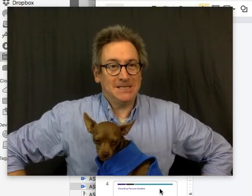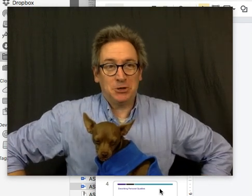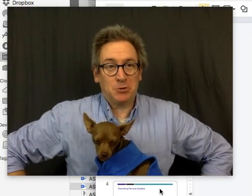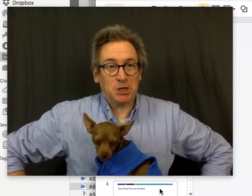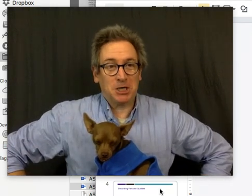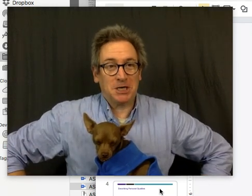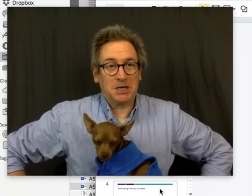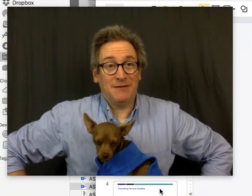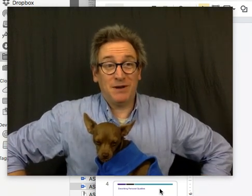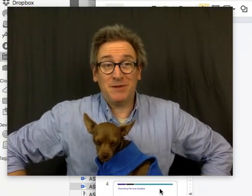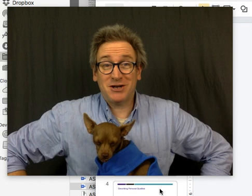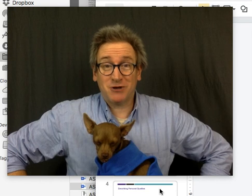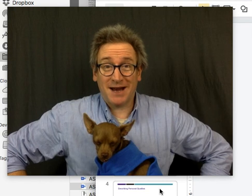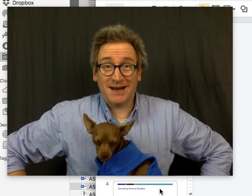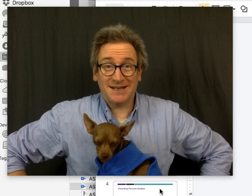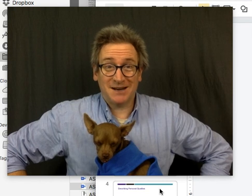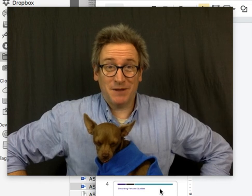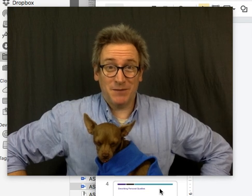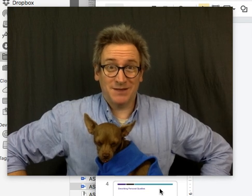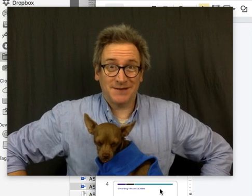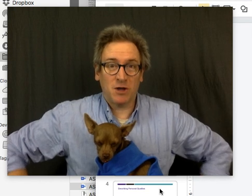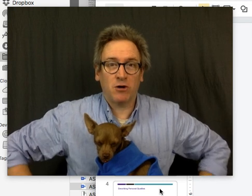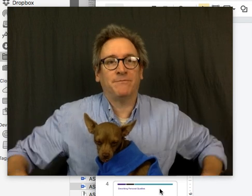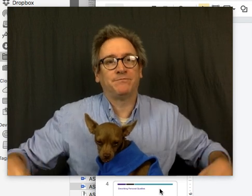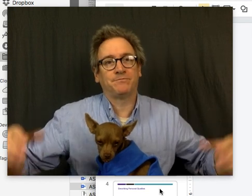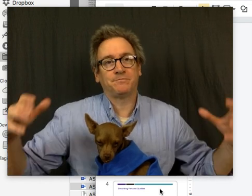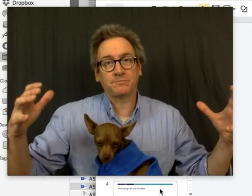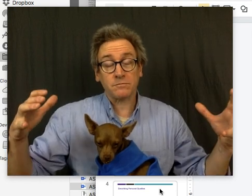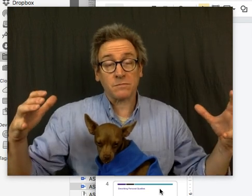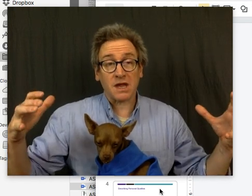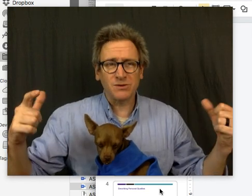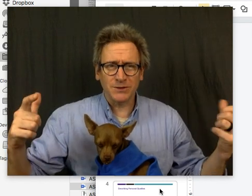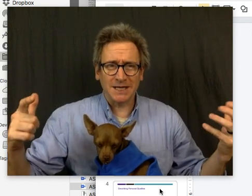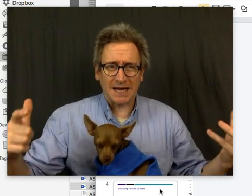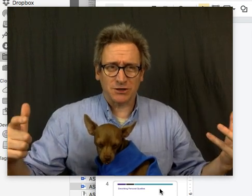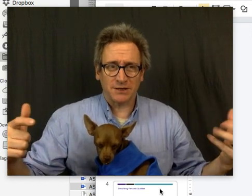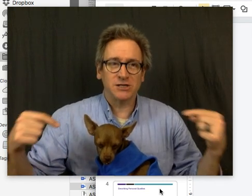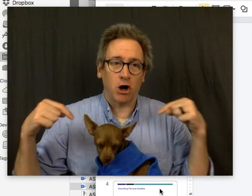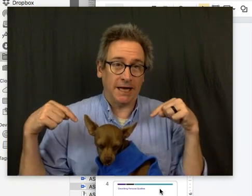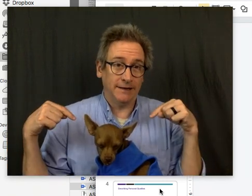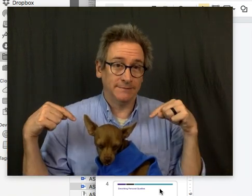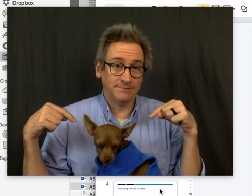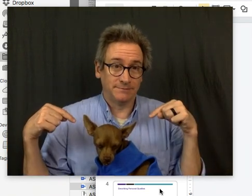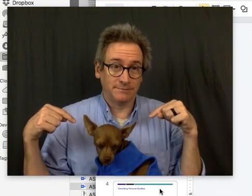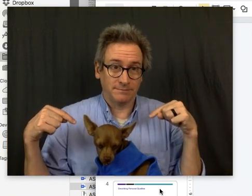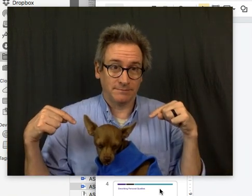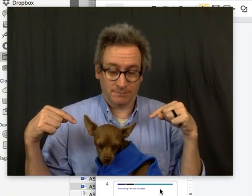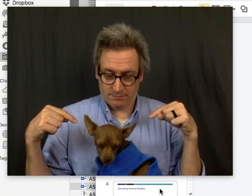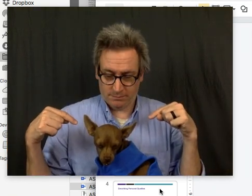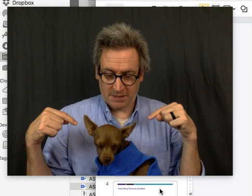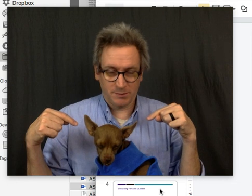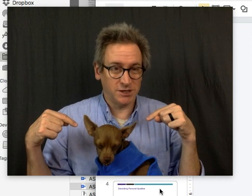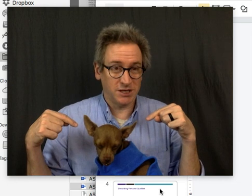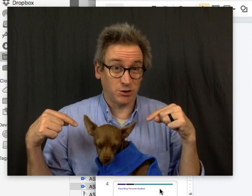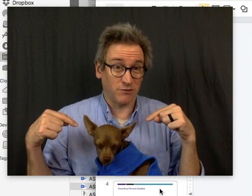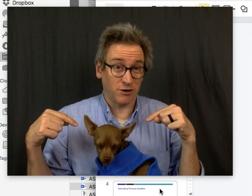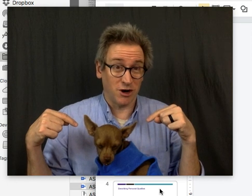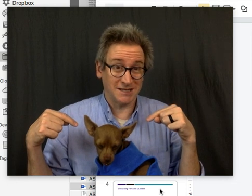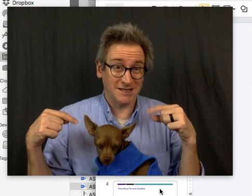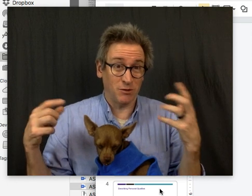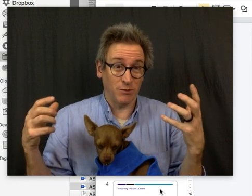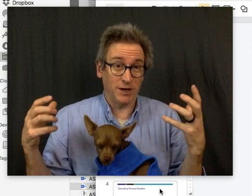This isn't going to work, but I'm going to try it because it'll be amusing. Okay, so we're doing the lecture. This is Augie. I suppose it's